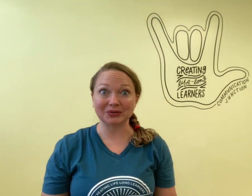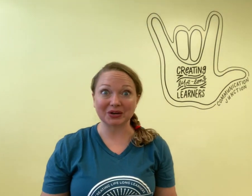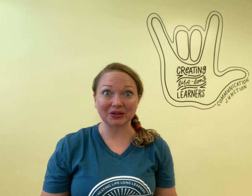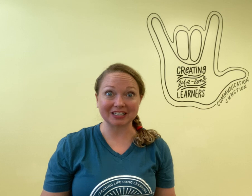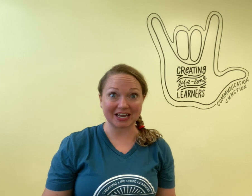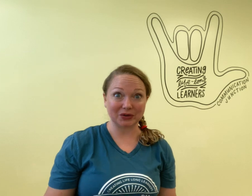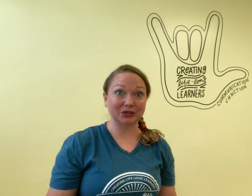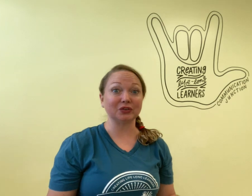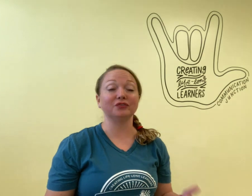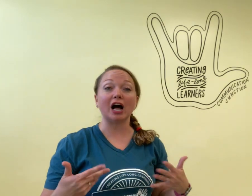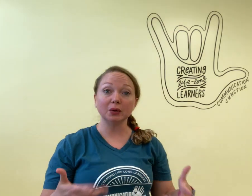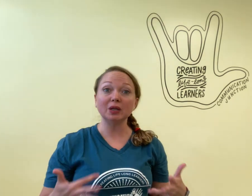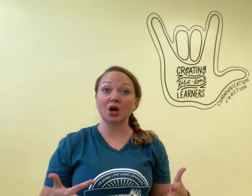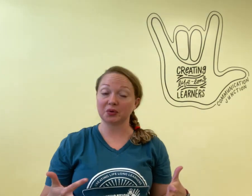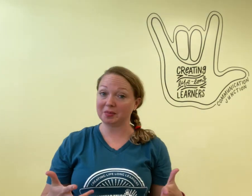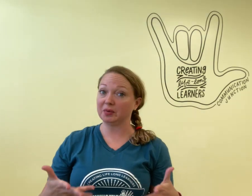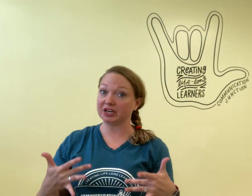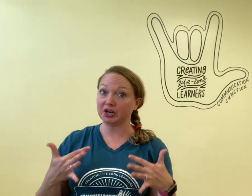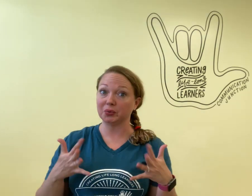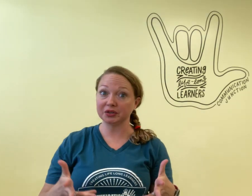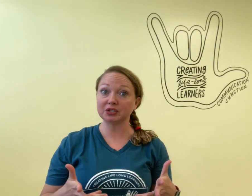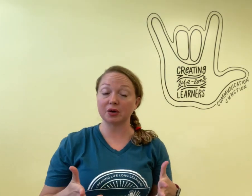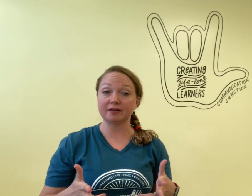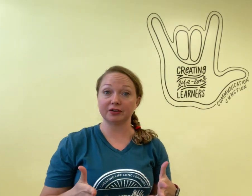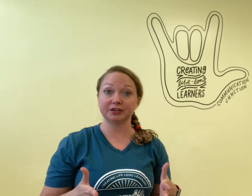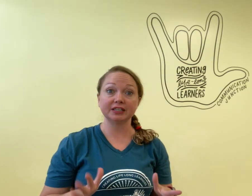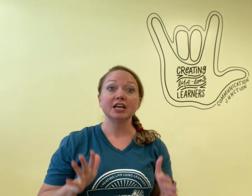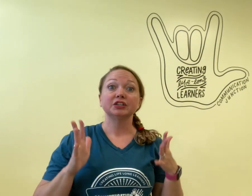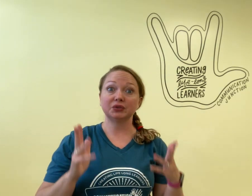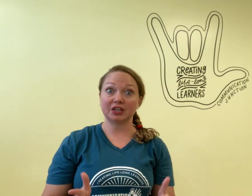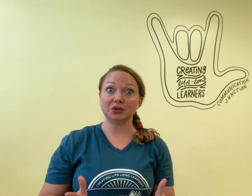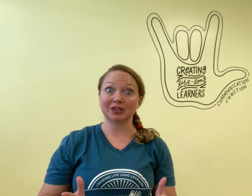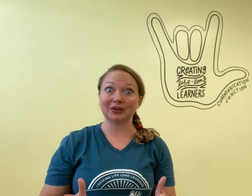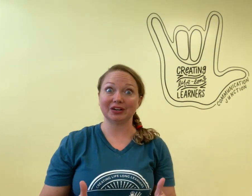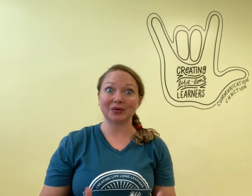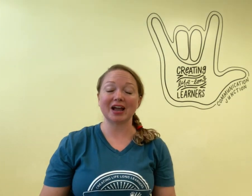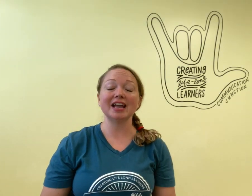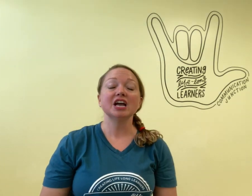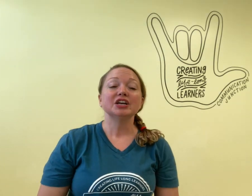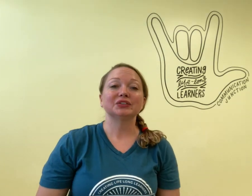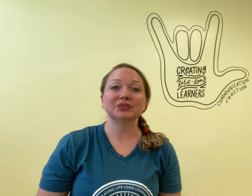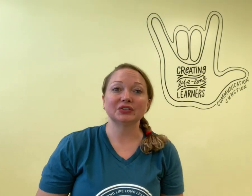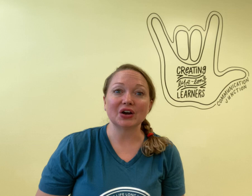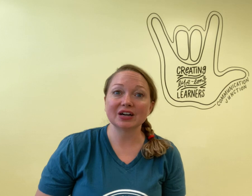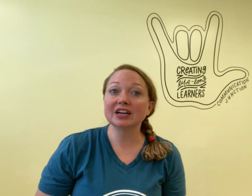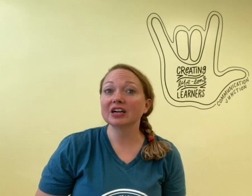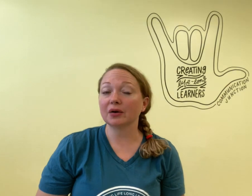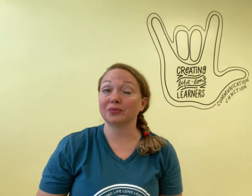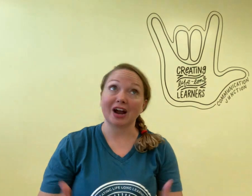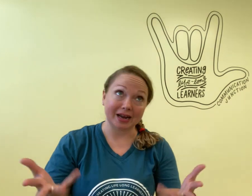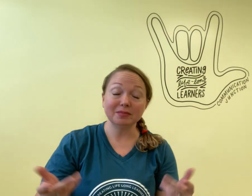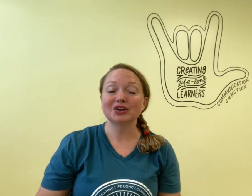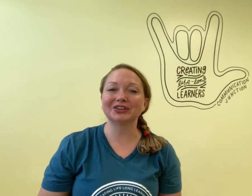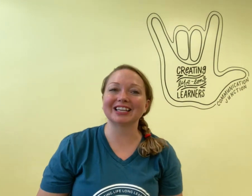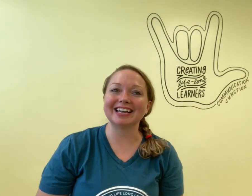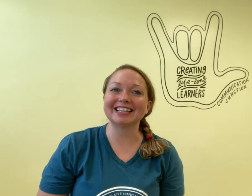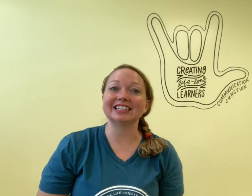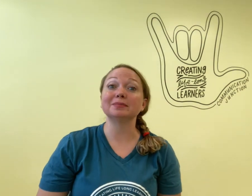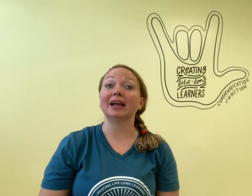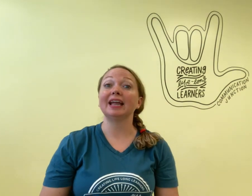all together. So follow along with me. We're gonna go real slow at first so that you can learn it, okay? So the song, or rhyme, goes like this. My